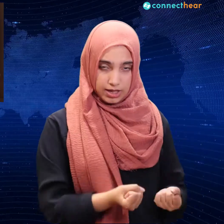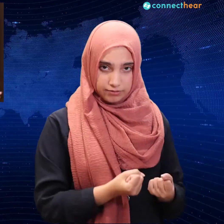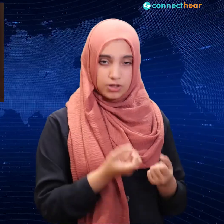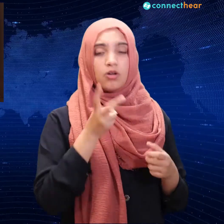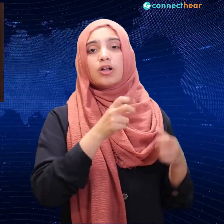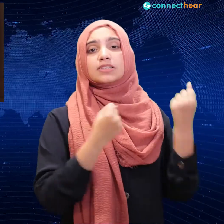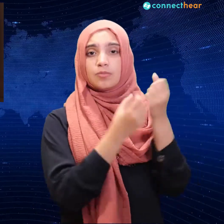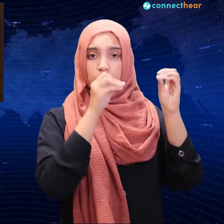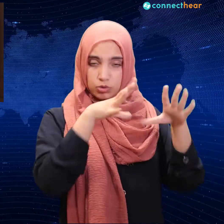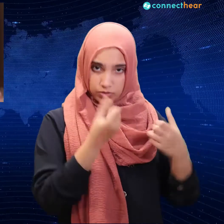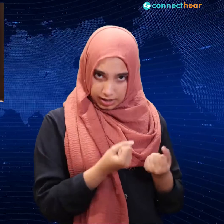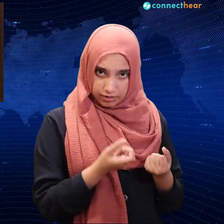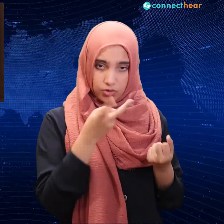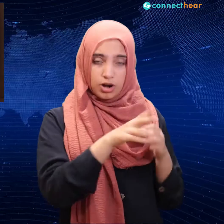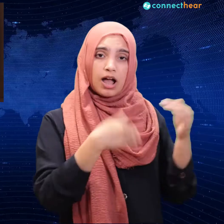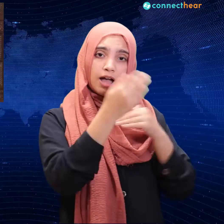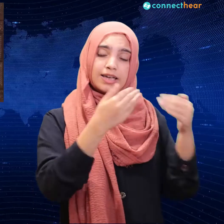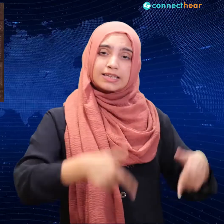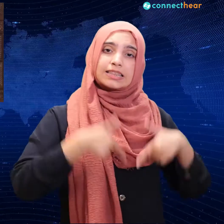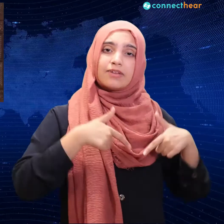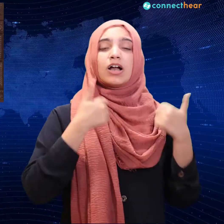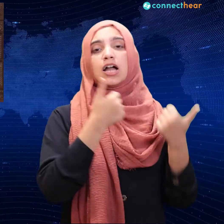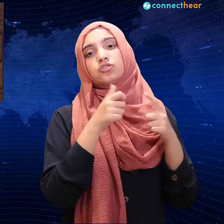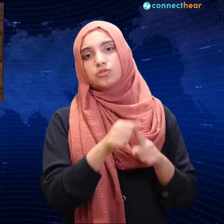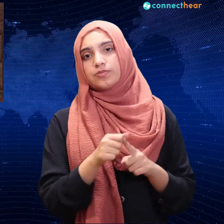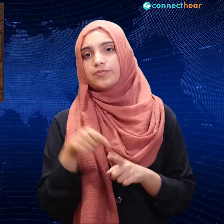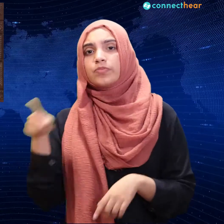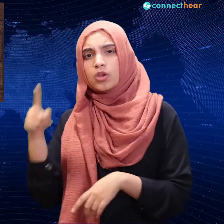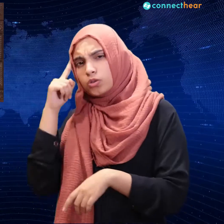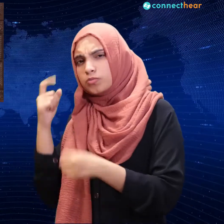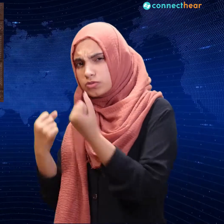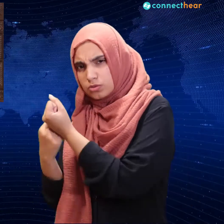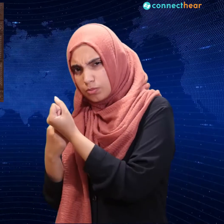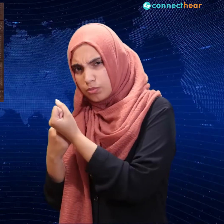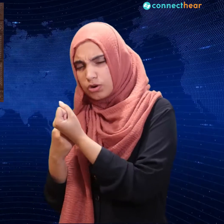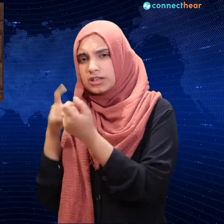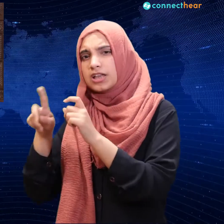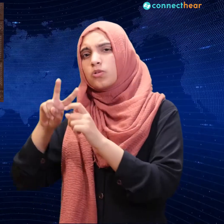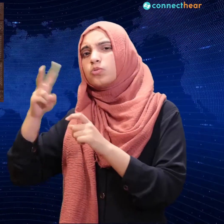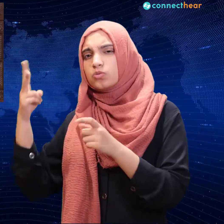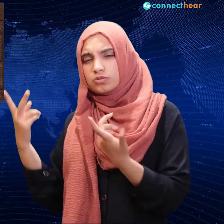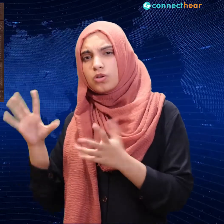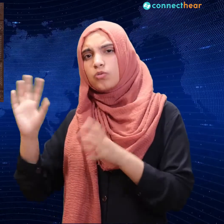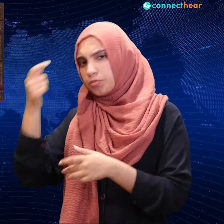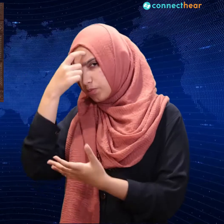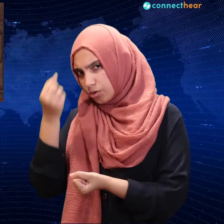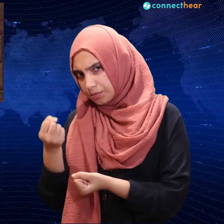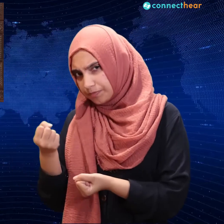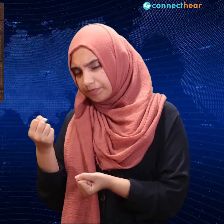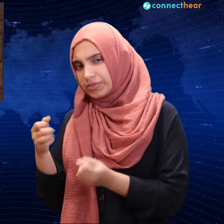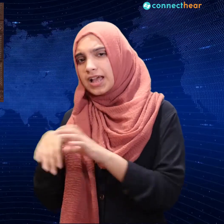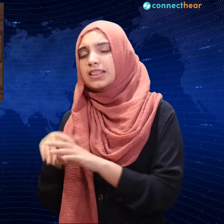improve their living, giving them loans. Do you support calls for more empowerment, more rights